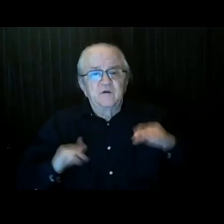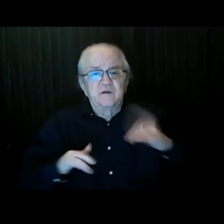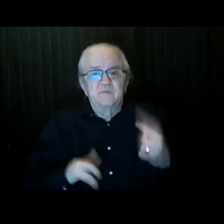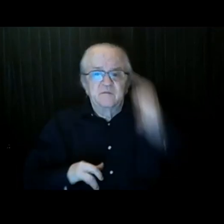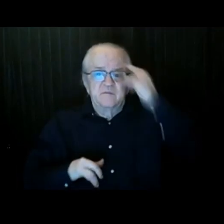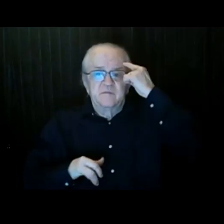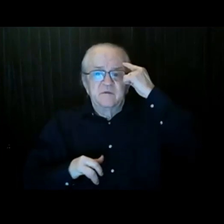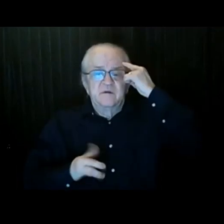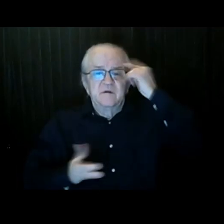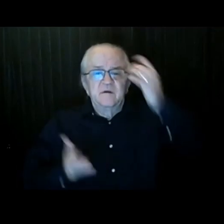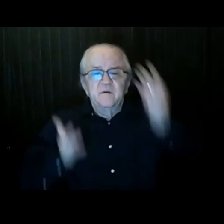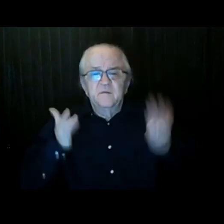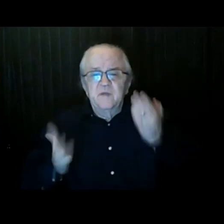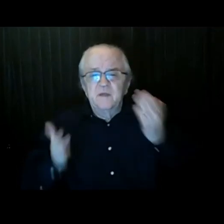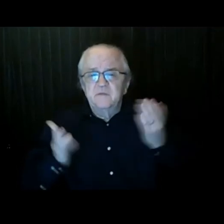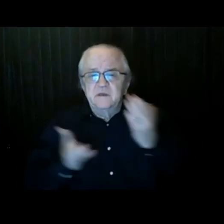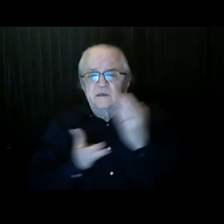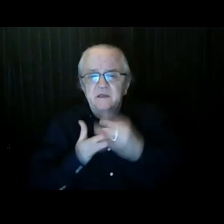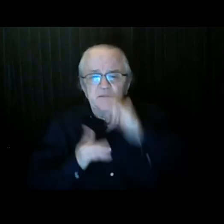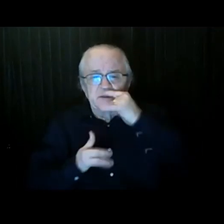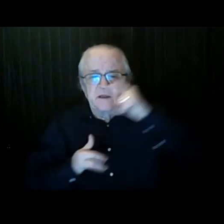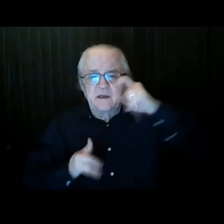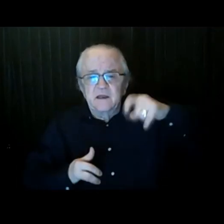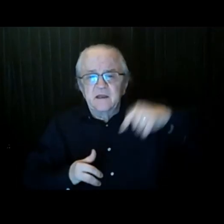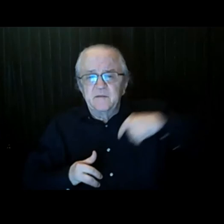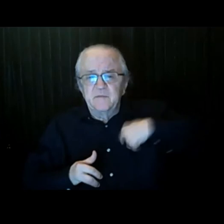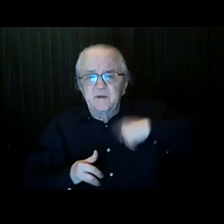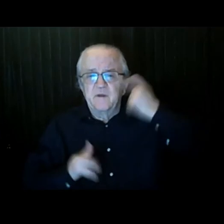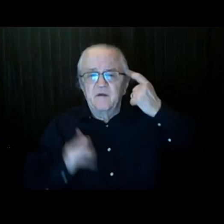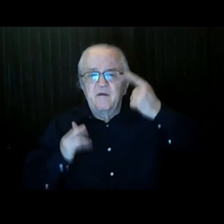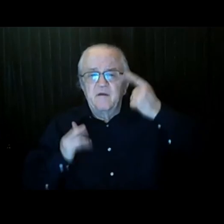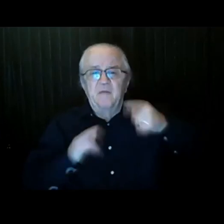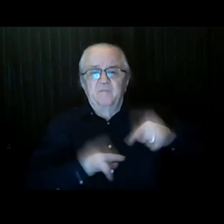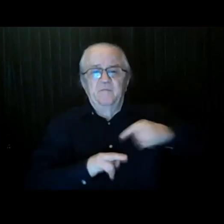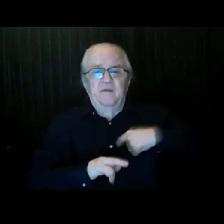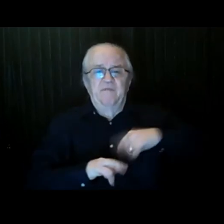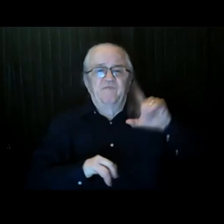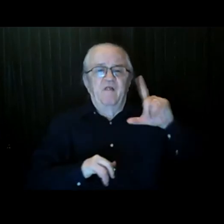was a kid out there who needed me because of what happened to me in Florida. Maybe there was somebody who needed me.